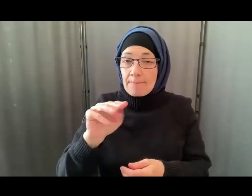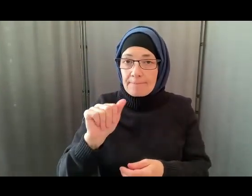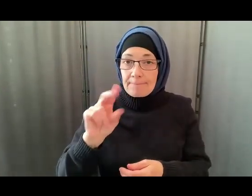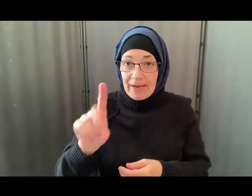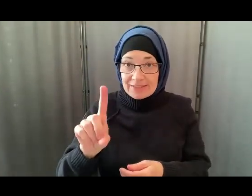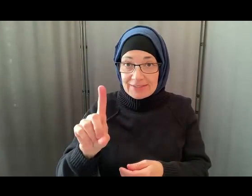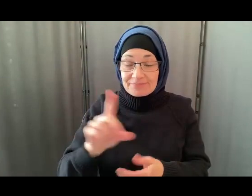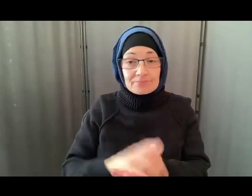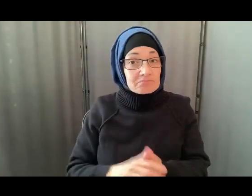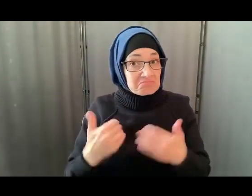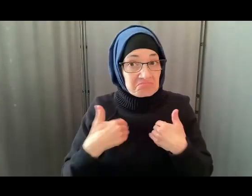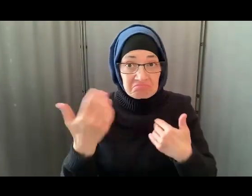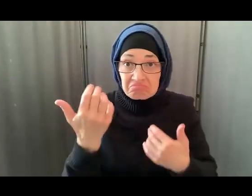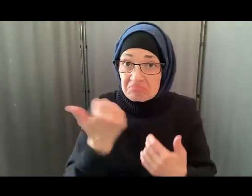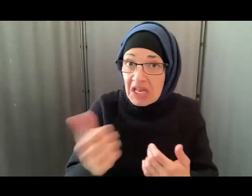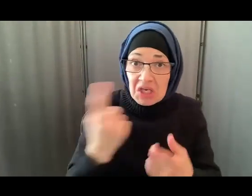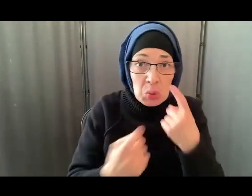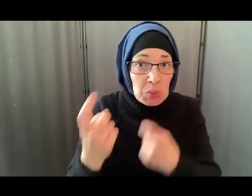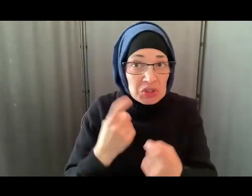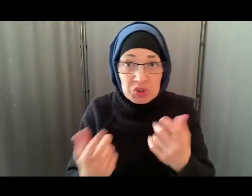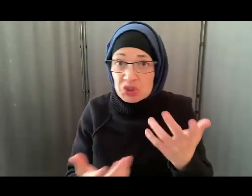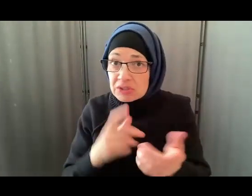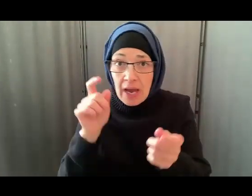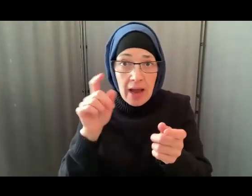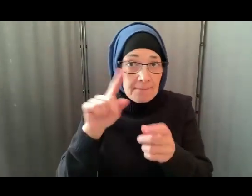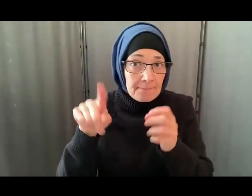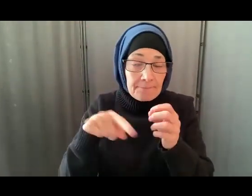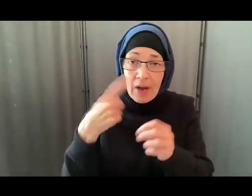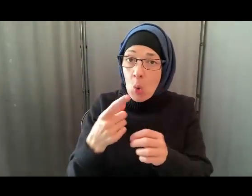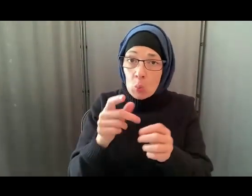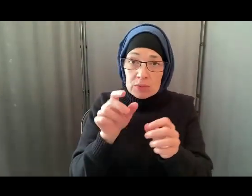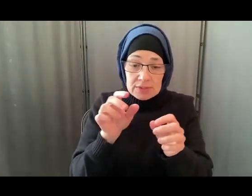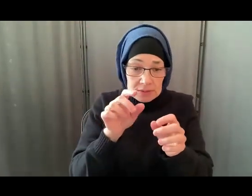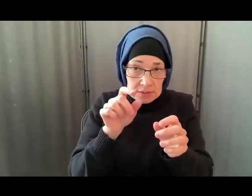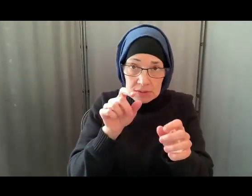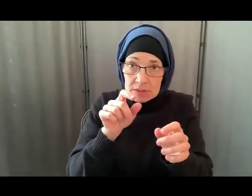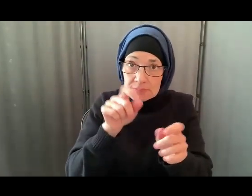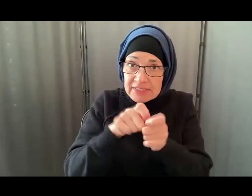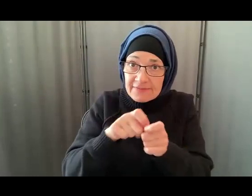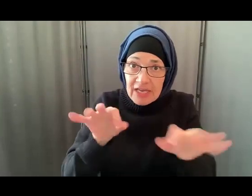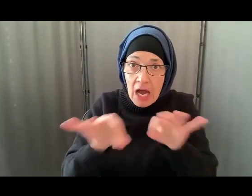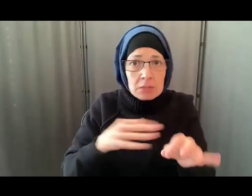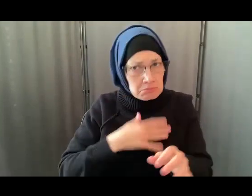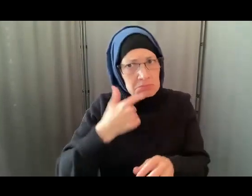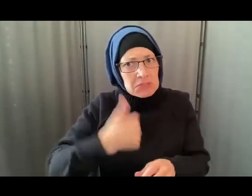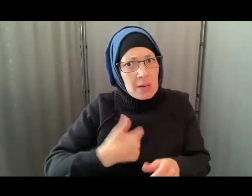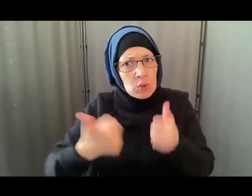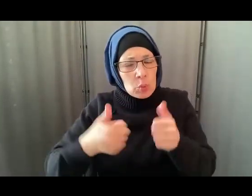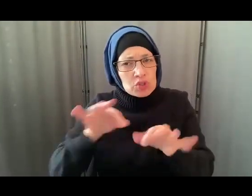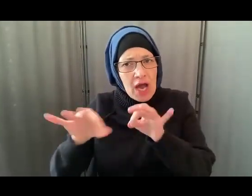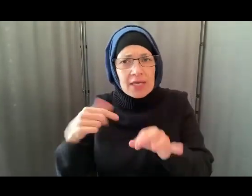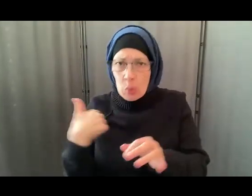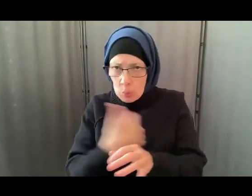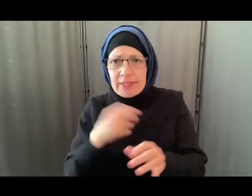If anyone has a question about any specific ayah, point the ayah for me and we can go back